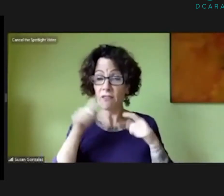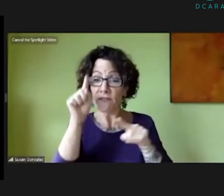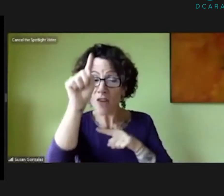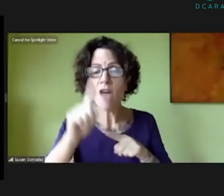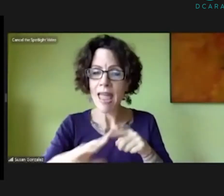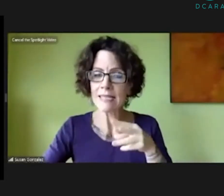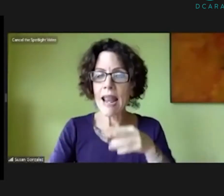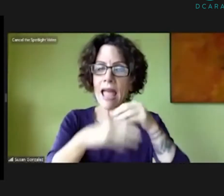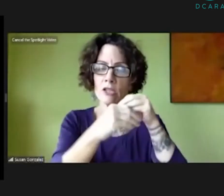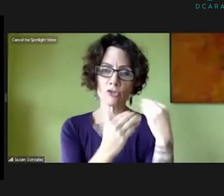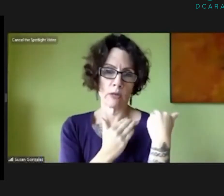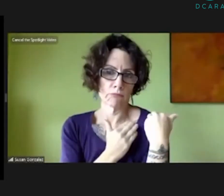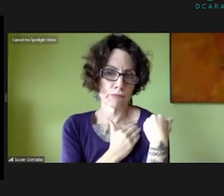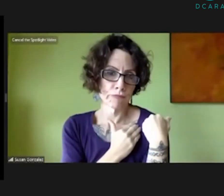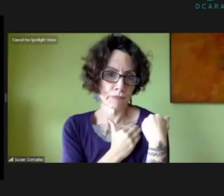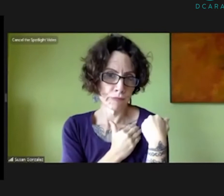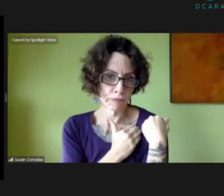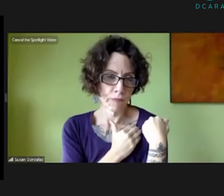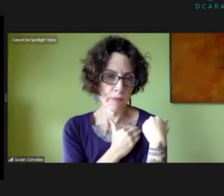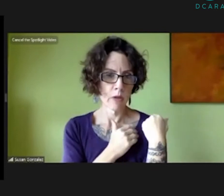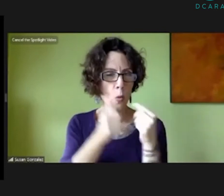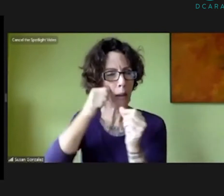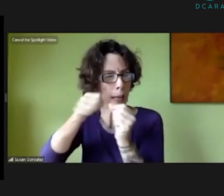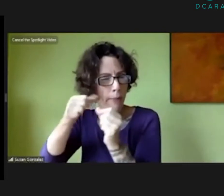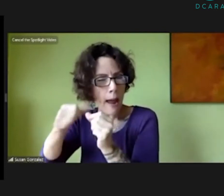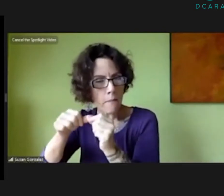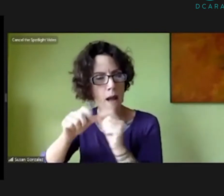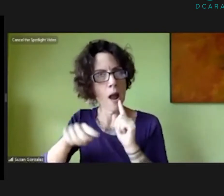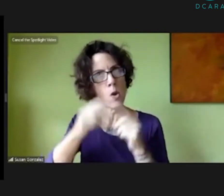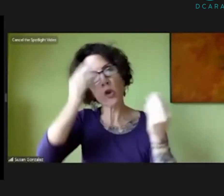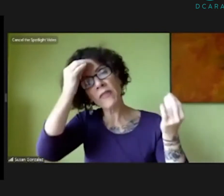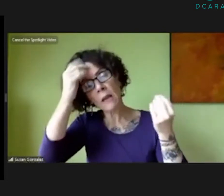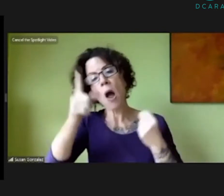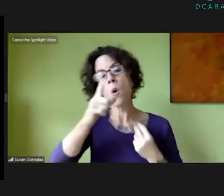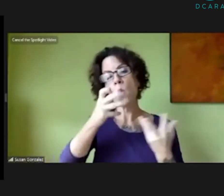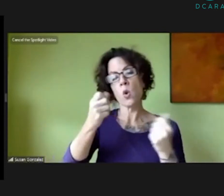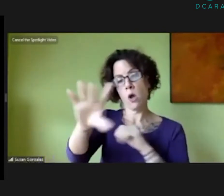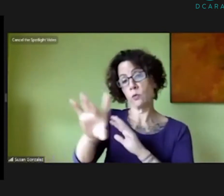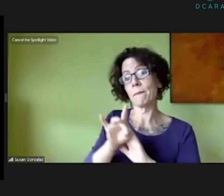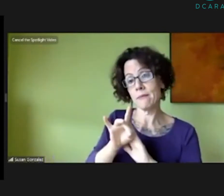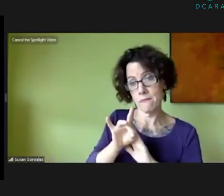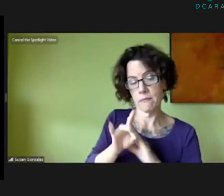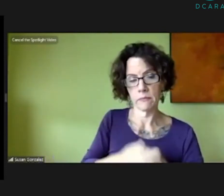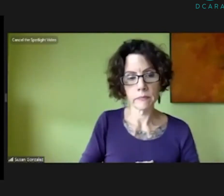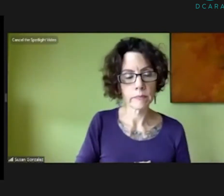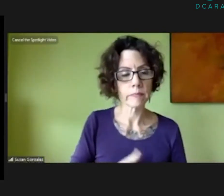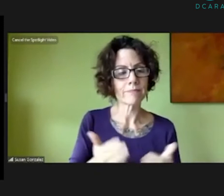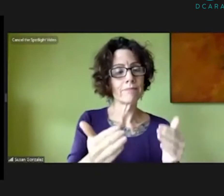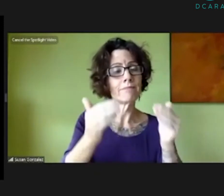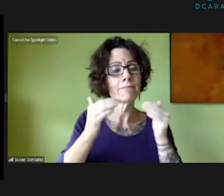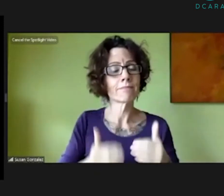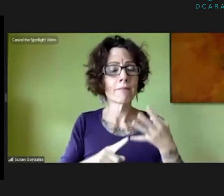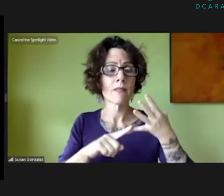work, whether they live locally or if they live far away. If they live far